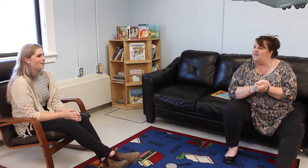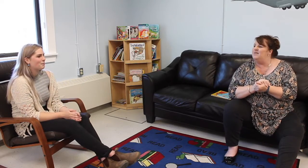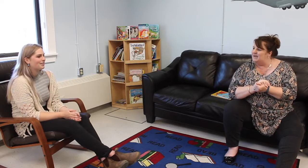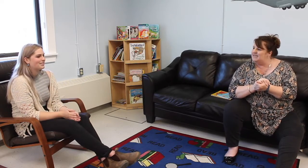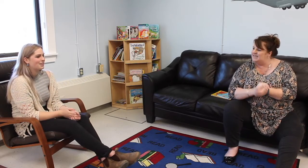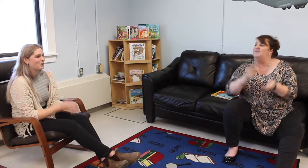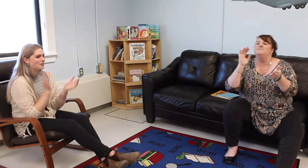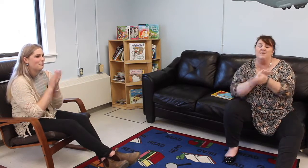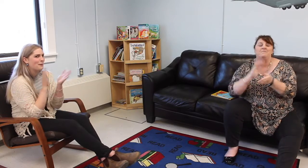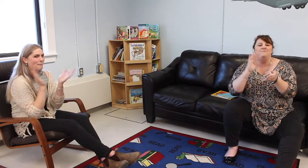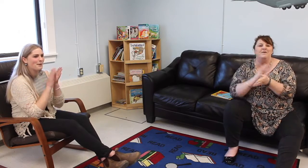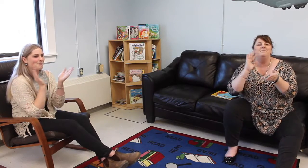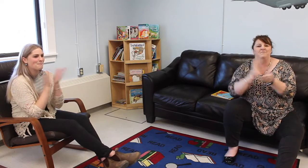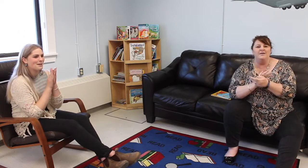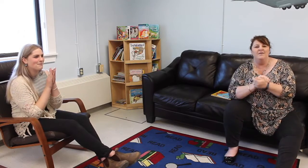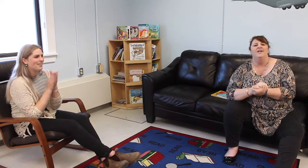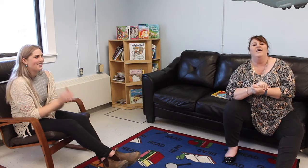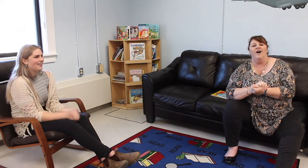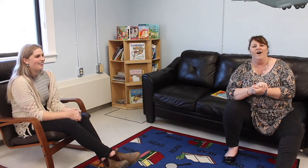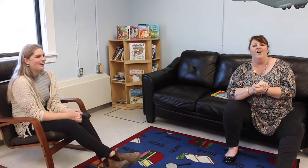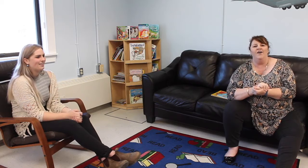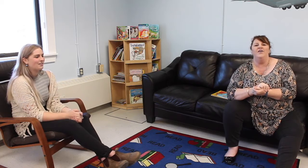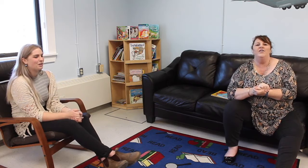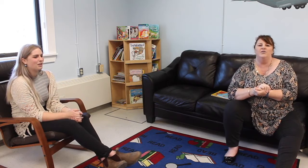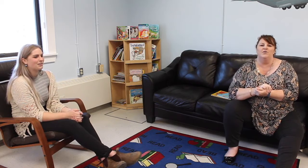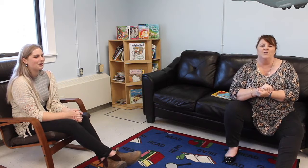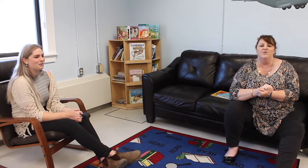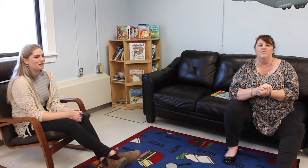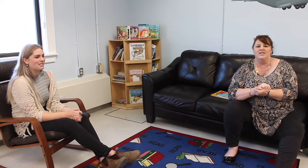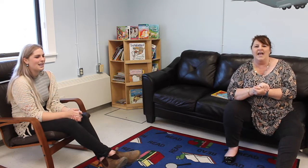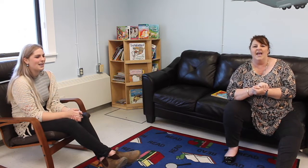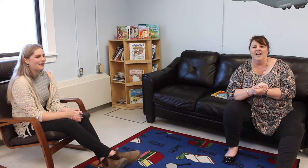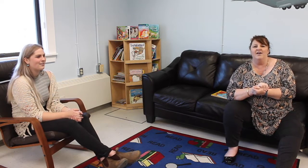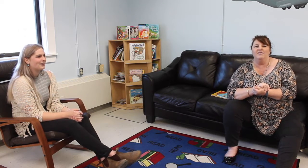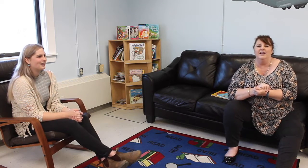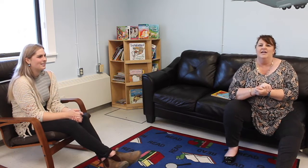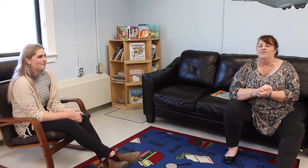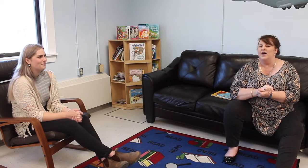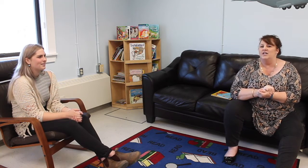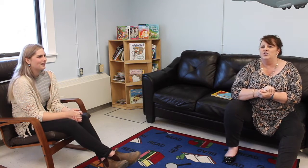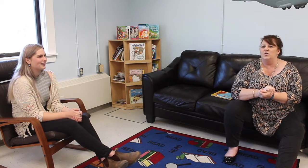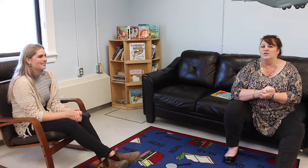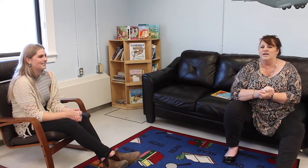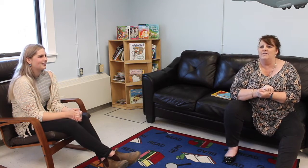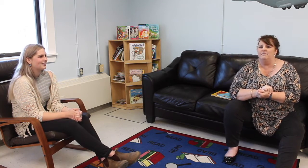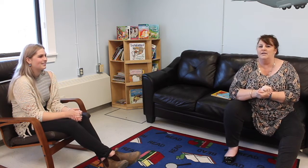the bus goes beep, beep, beep, all through the town. The doors on the bus